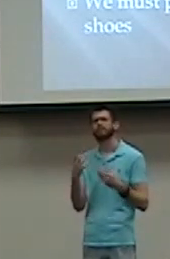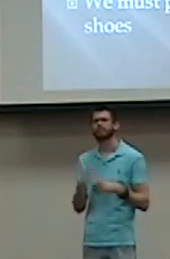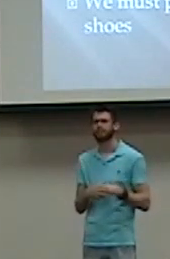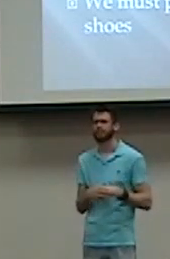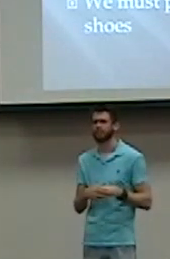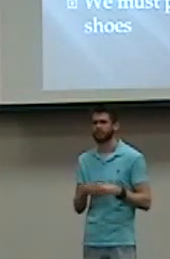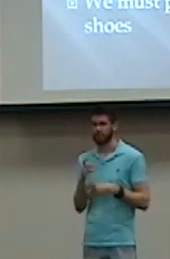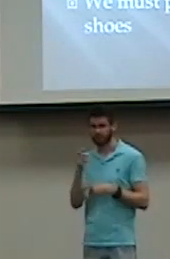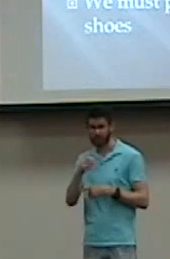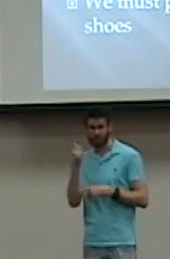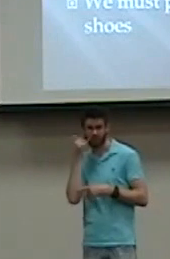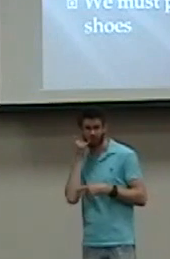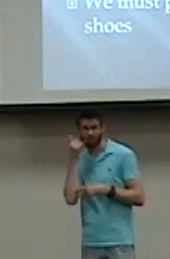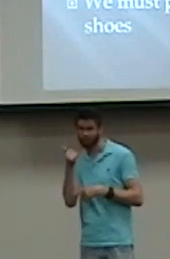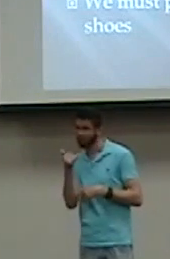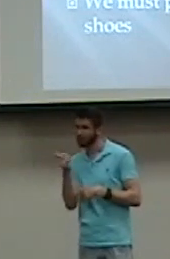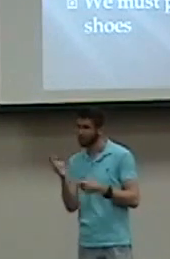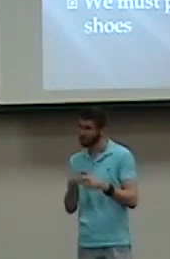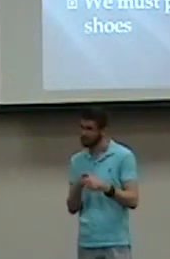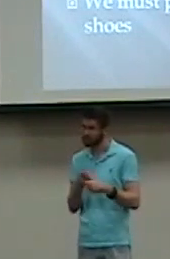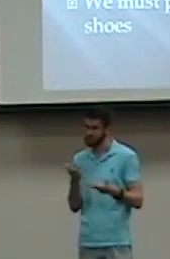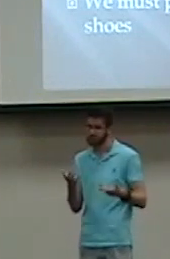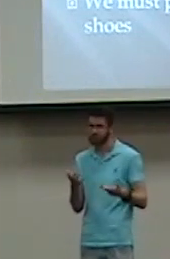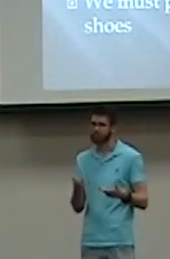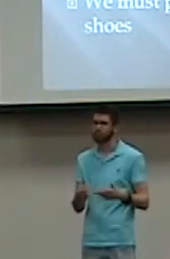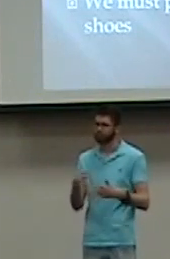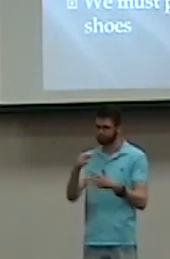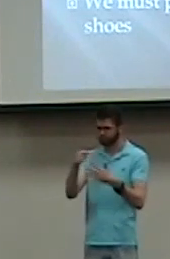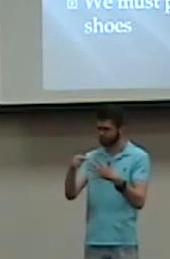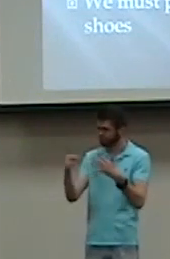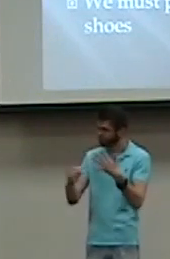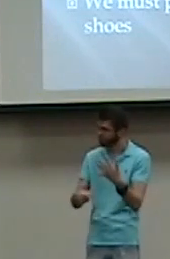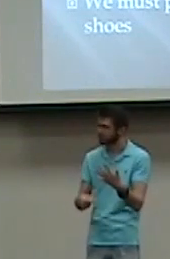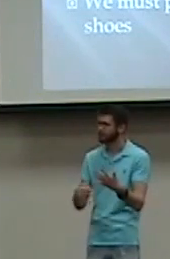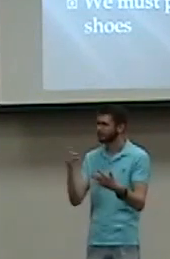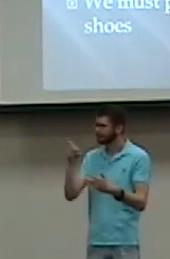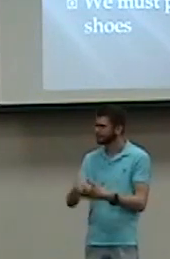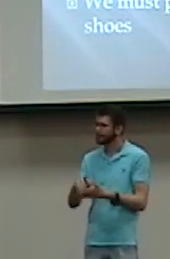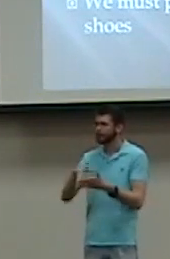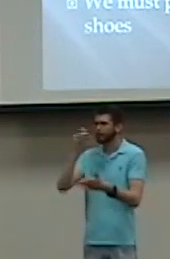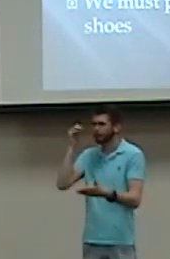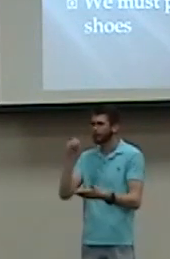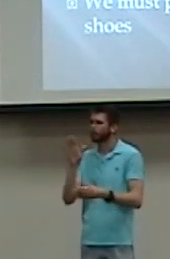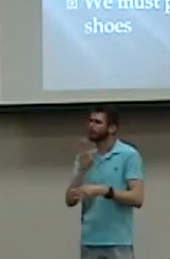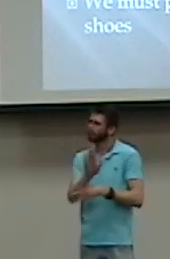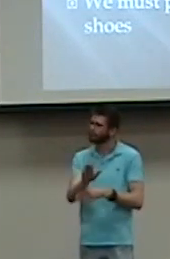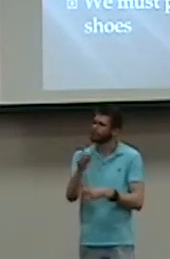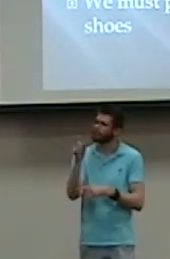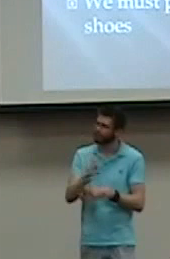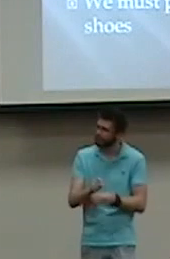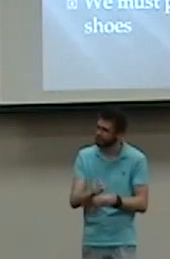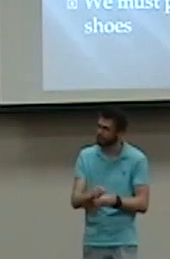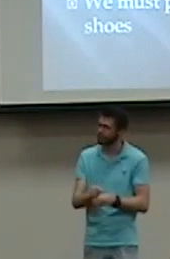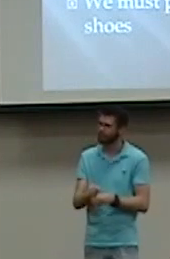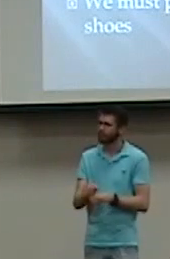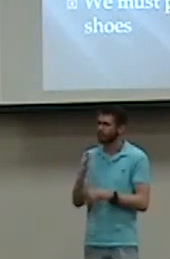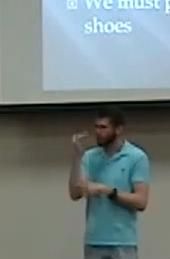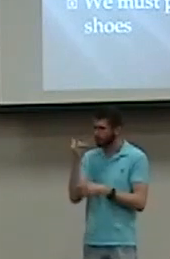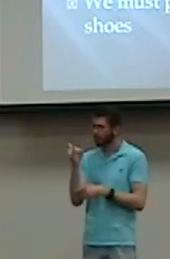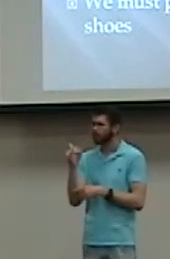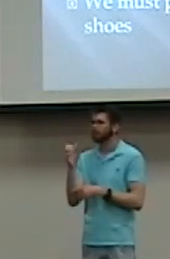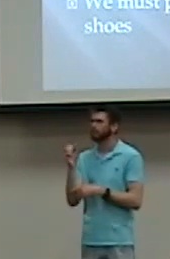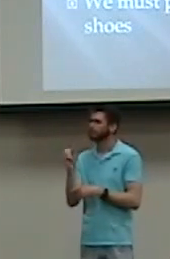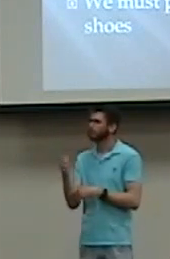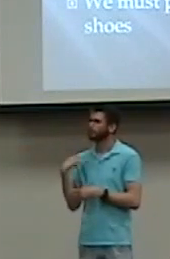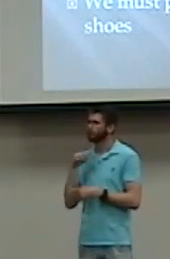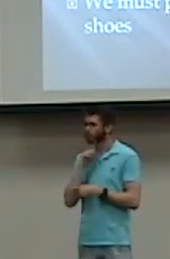need a call ahead? Things like that are critical in these moments of need so that you're meeting their need, not just doing